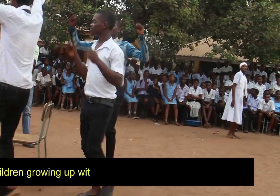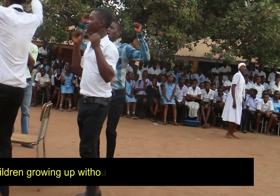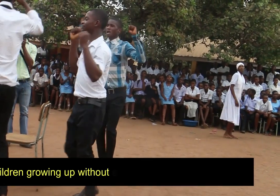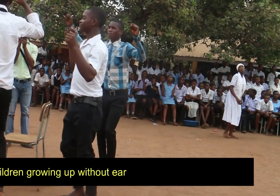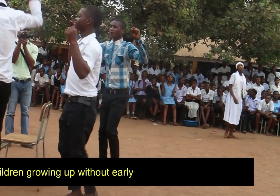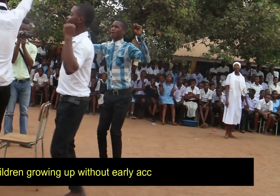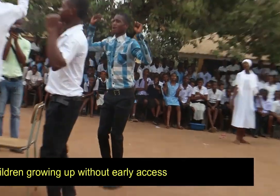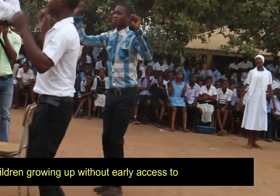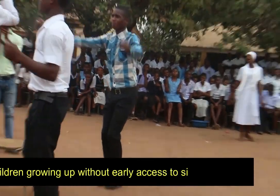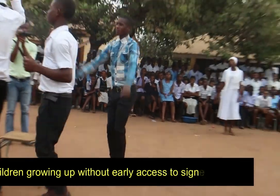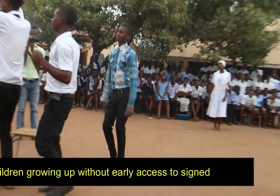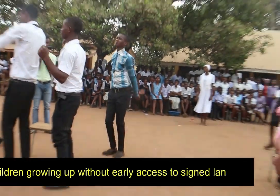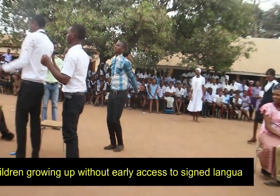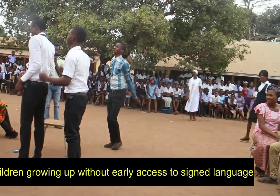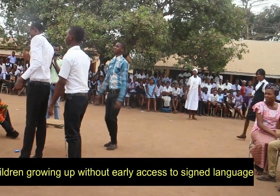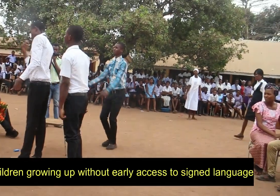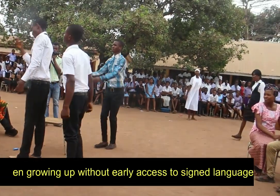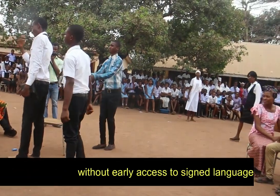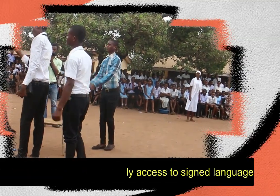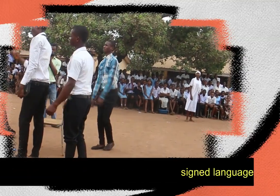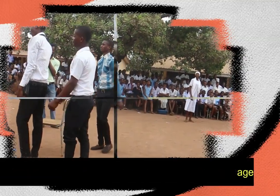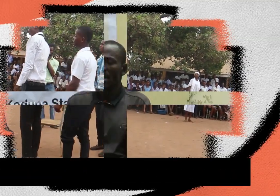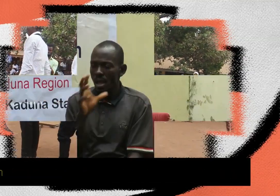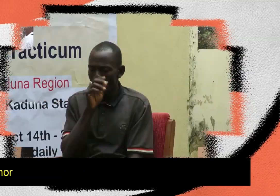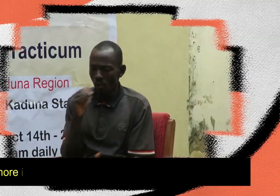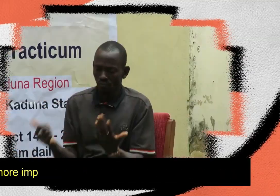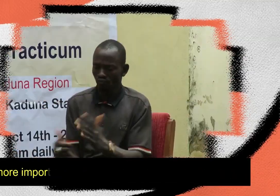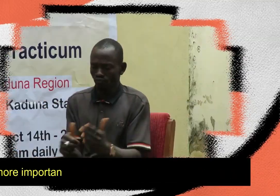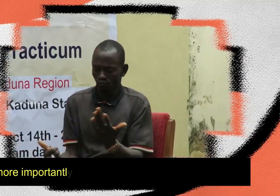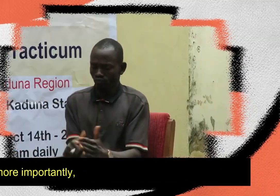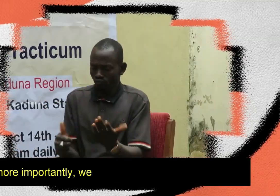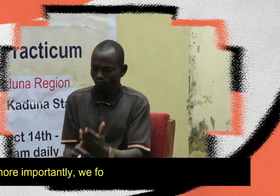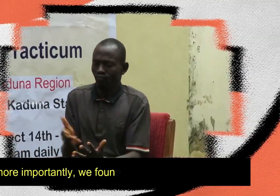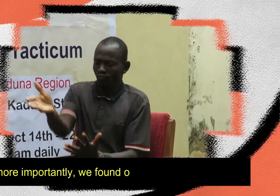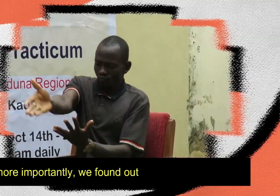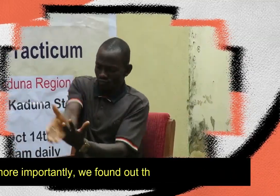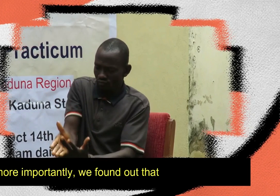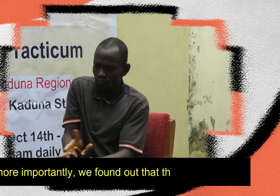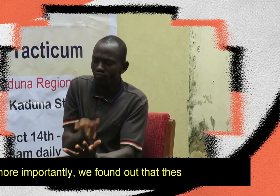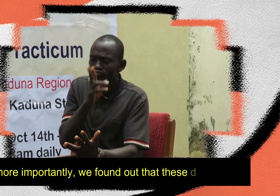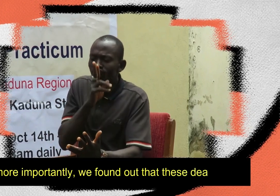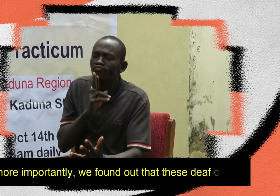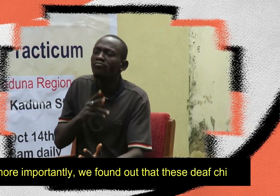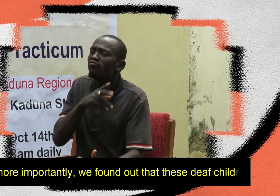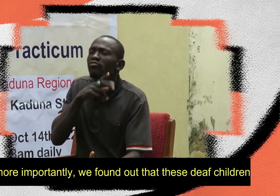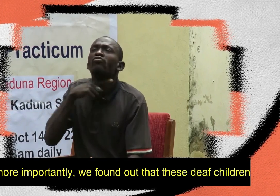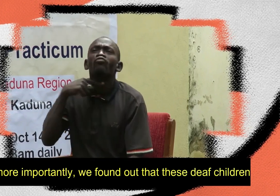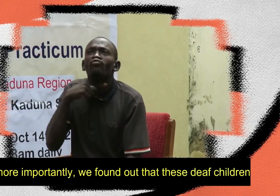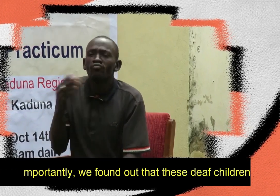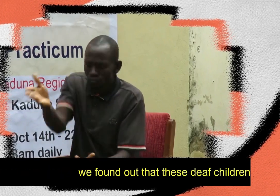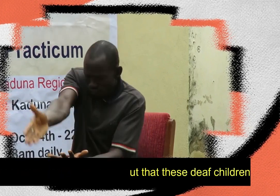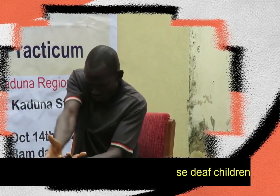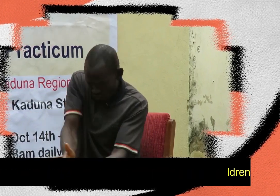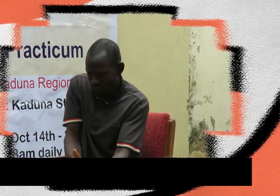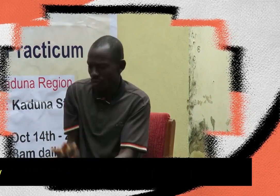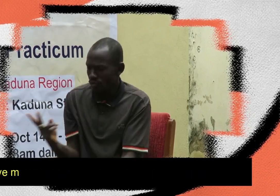without early access to sign language. But more importantly, we found out that these deaf children have